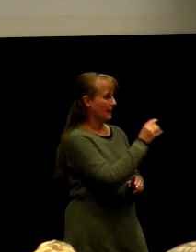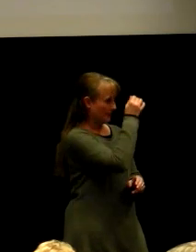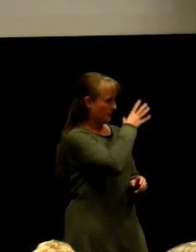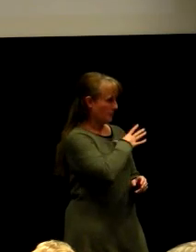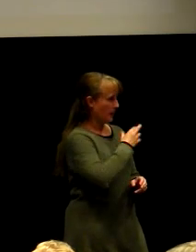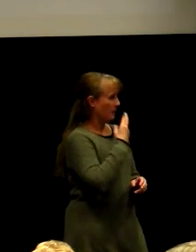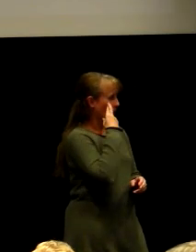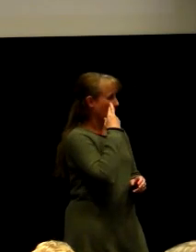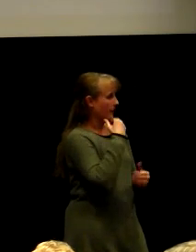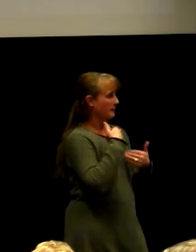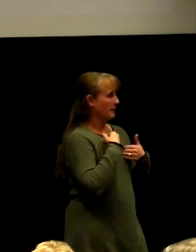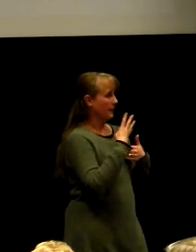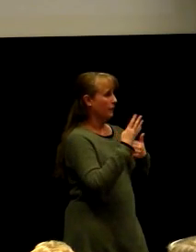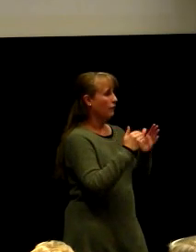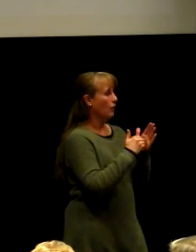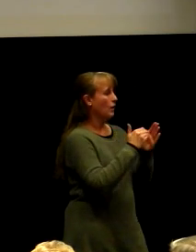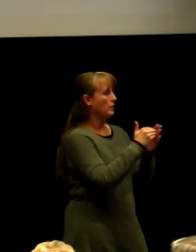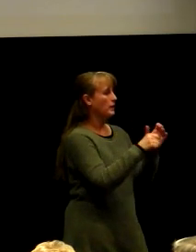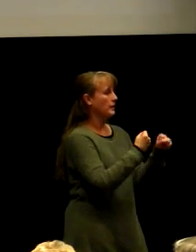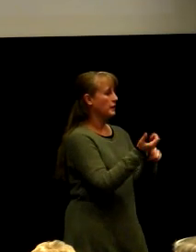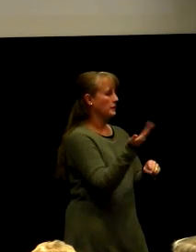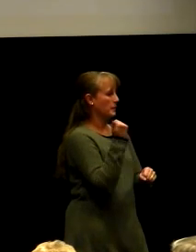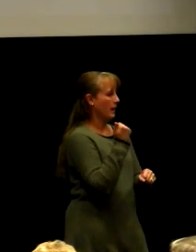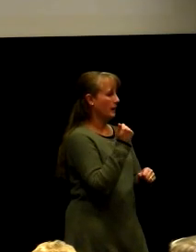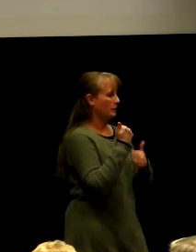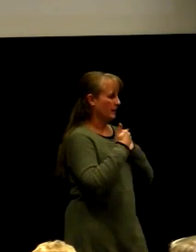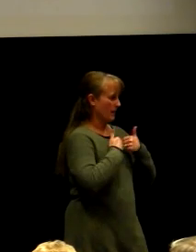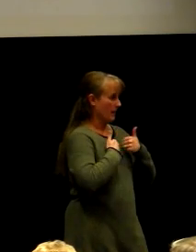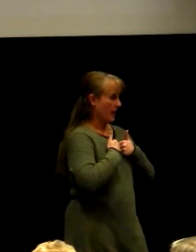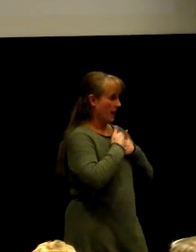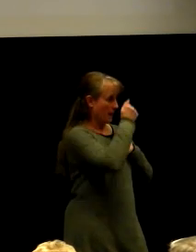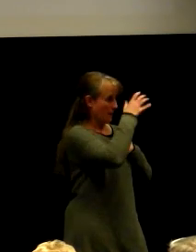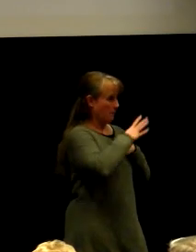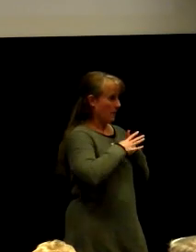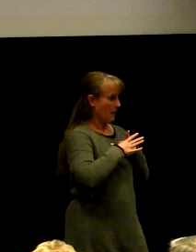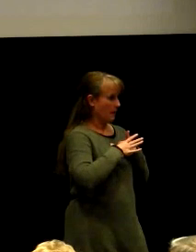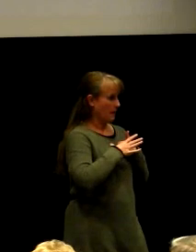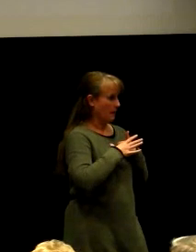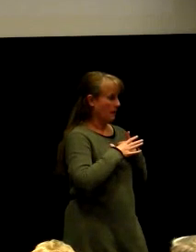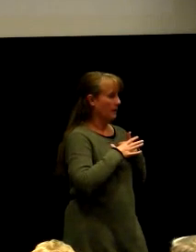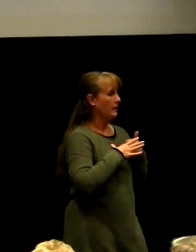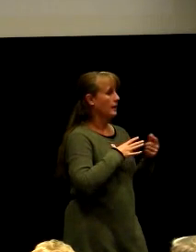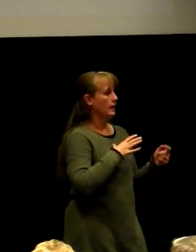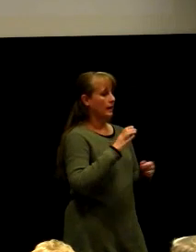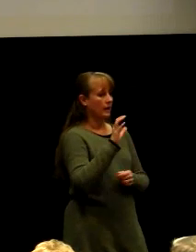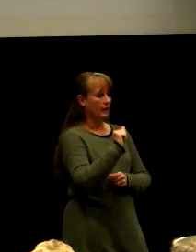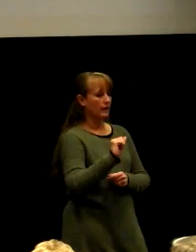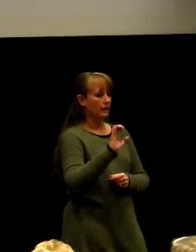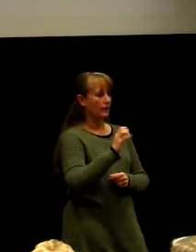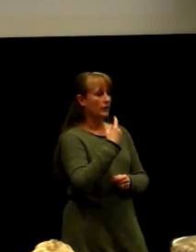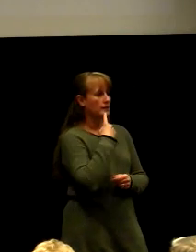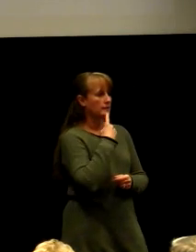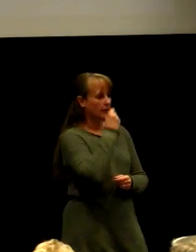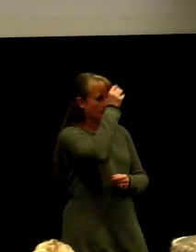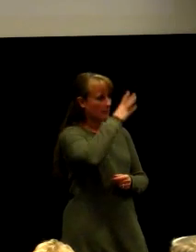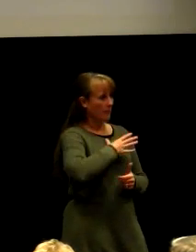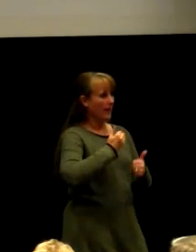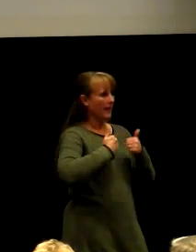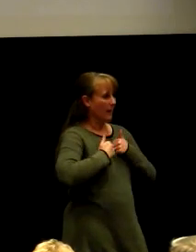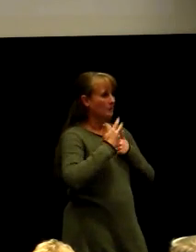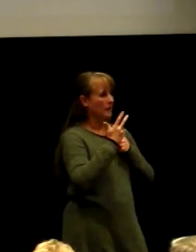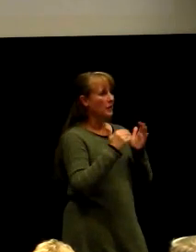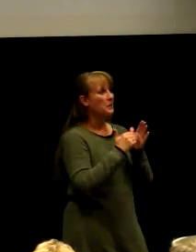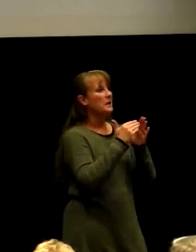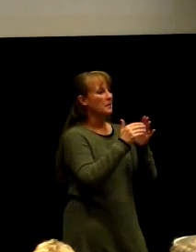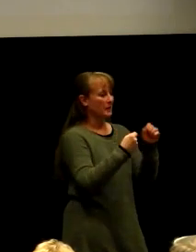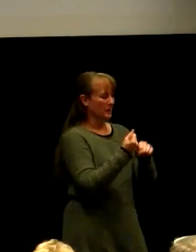went 4 million years back, and what Clark called man-apes, because he went just 3 million years back in his